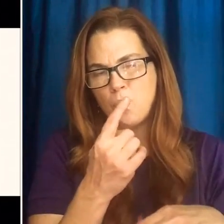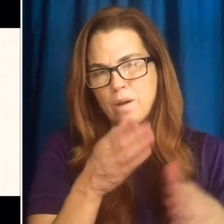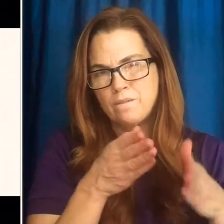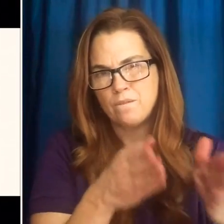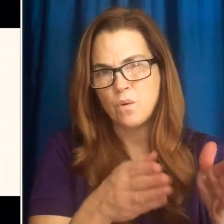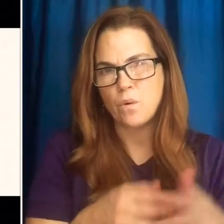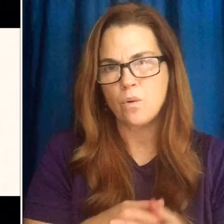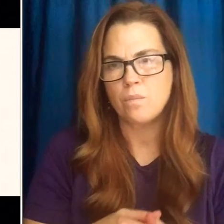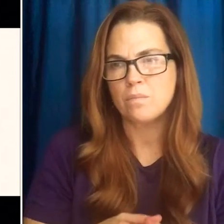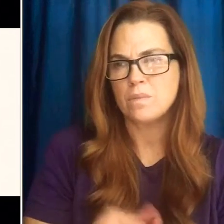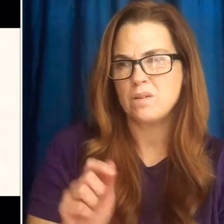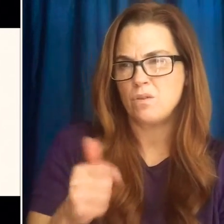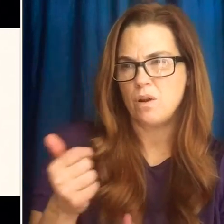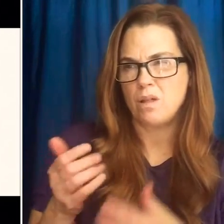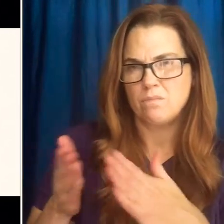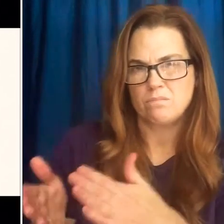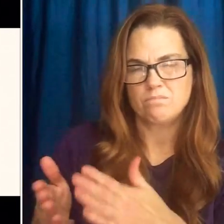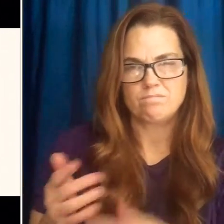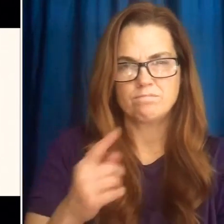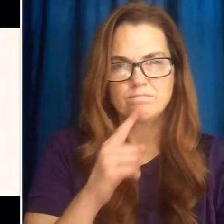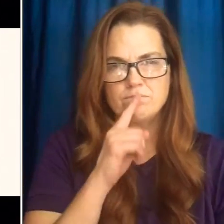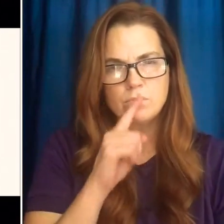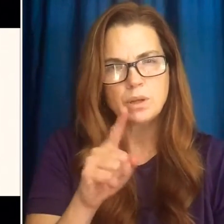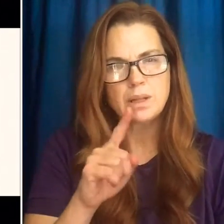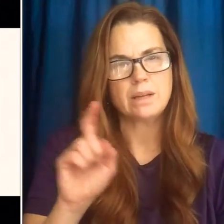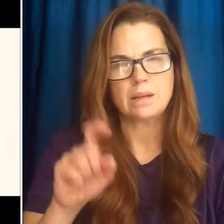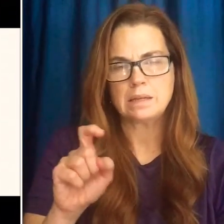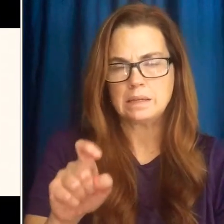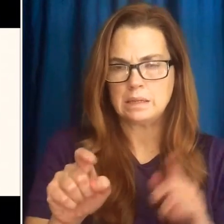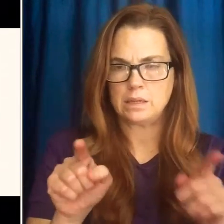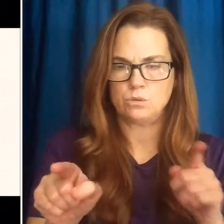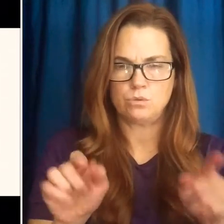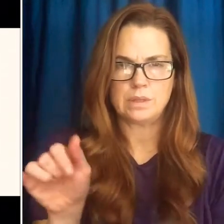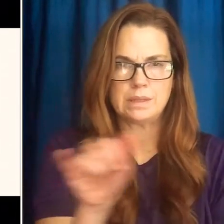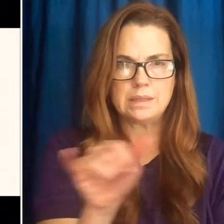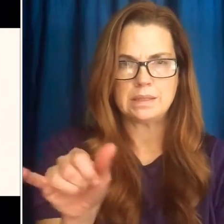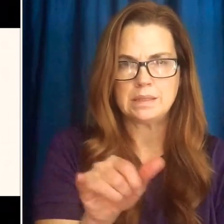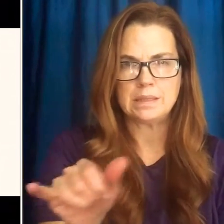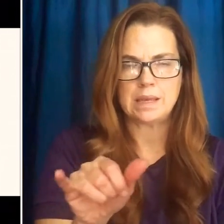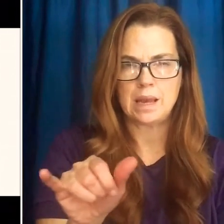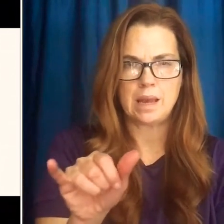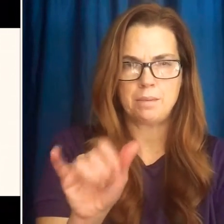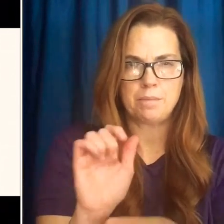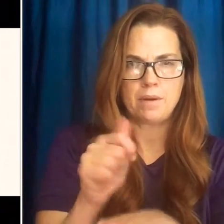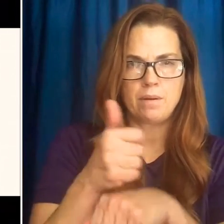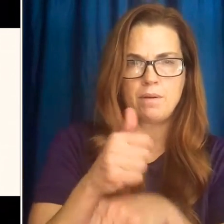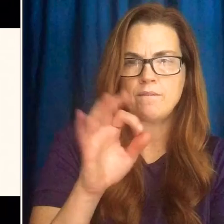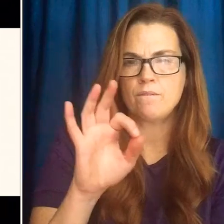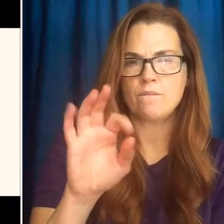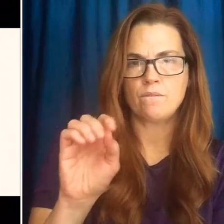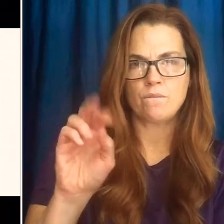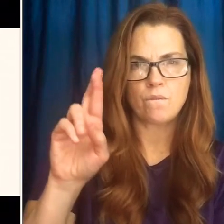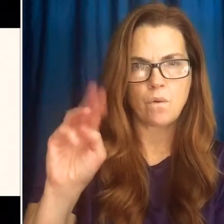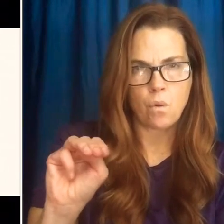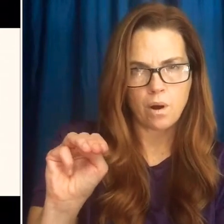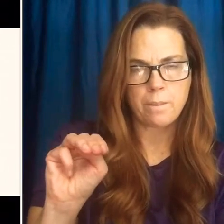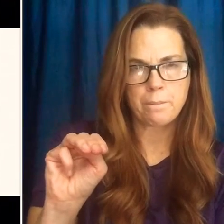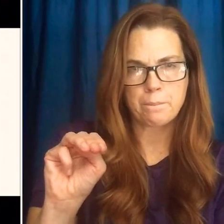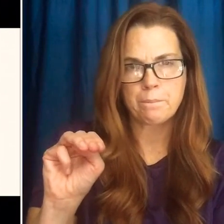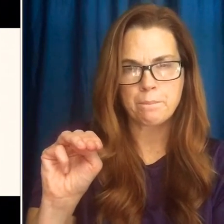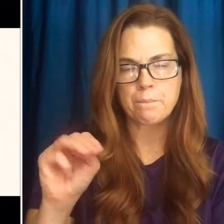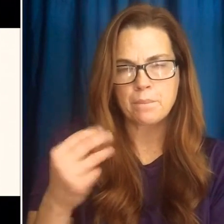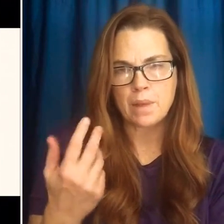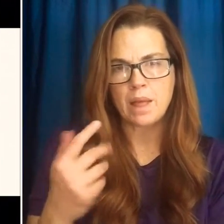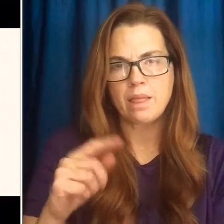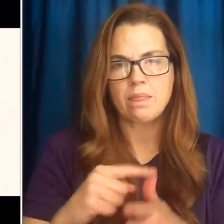same form so that they can, in this case, be added. Now remember, we found that 3/5 was